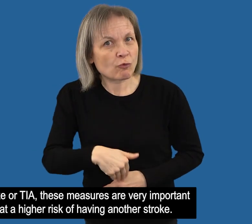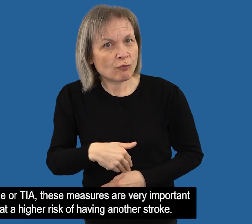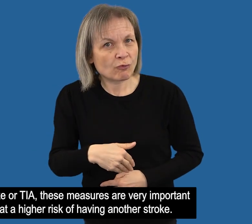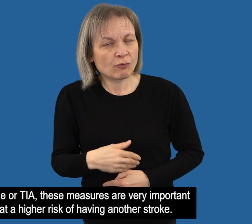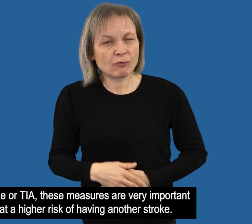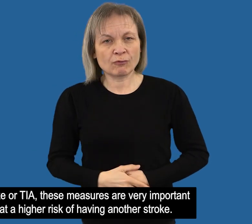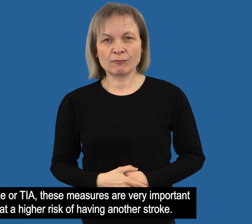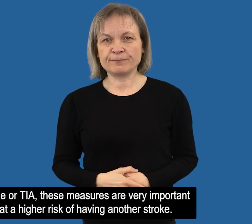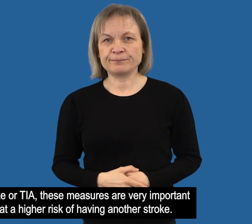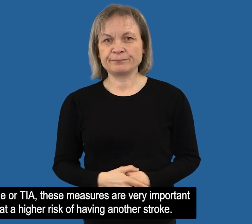stroke.